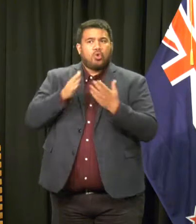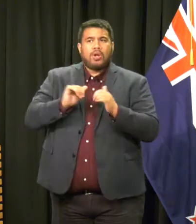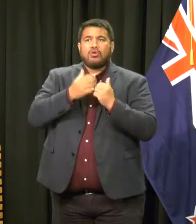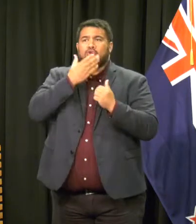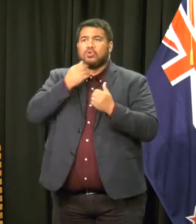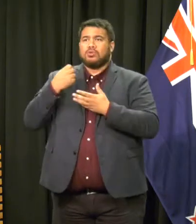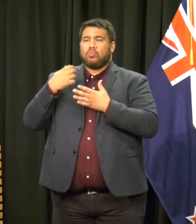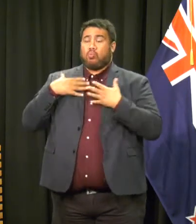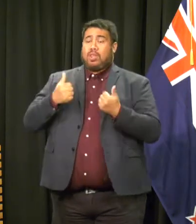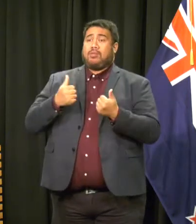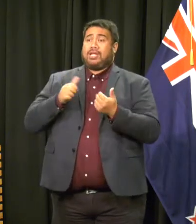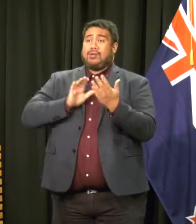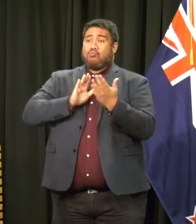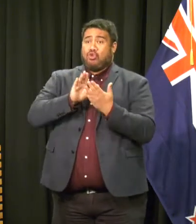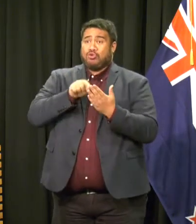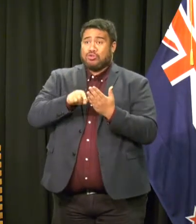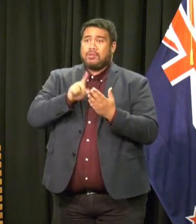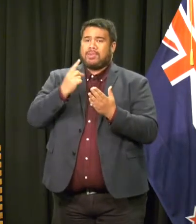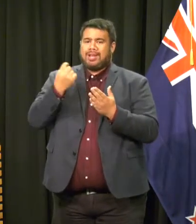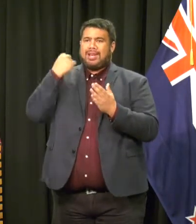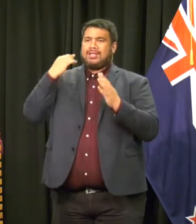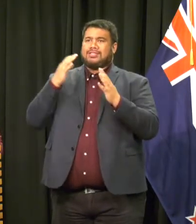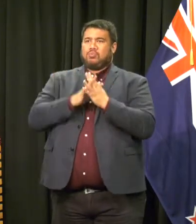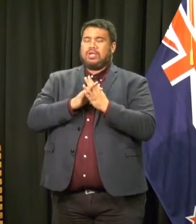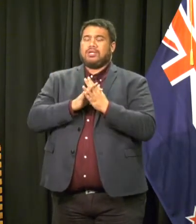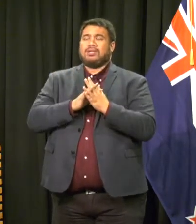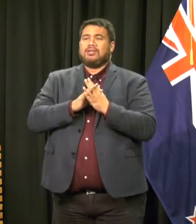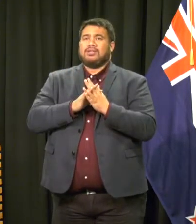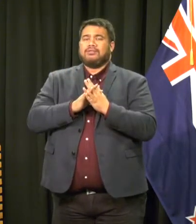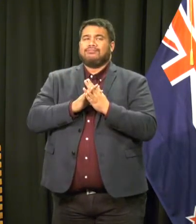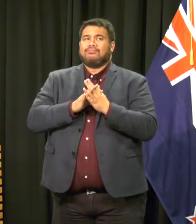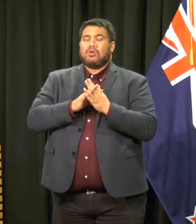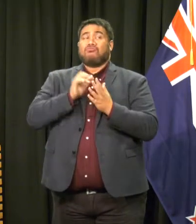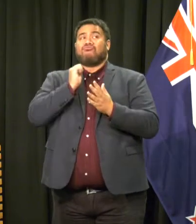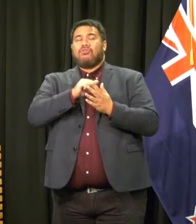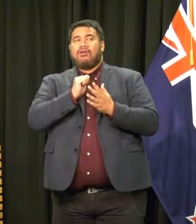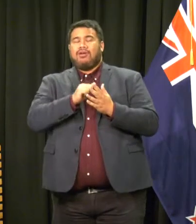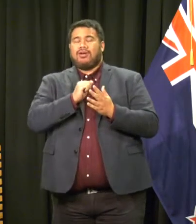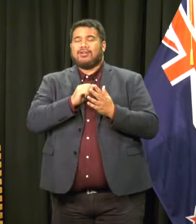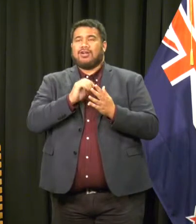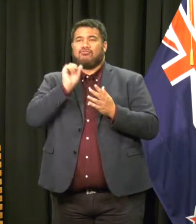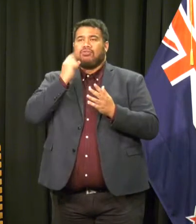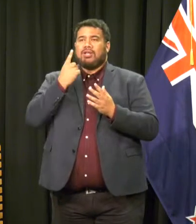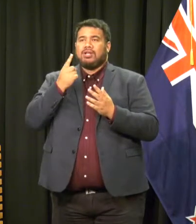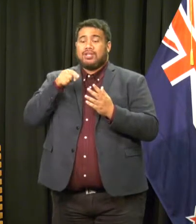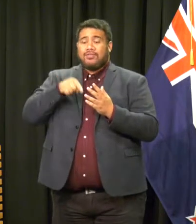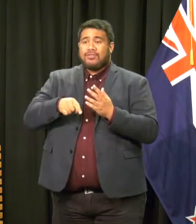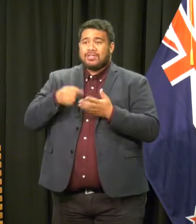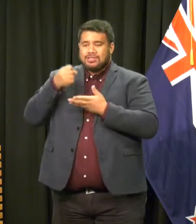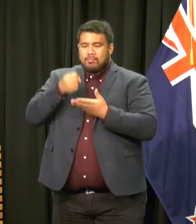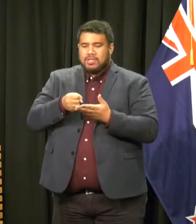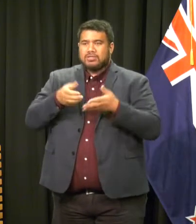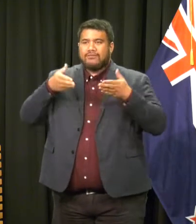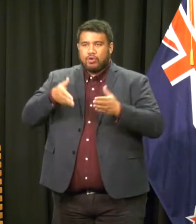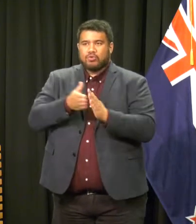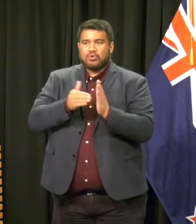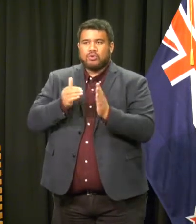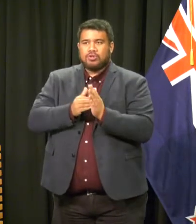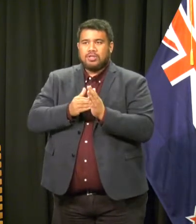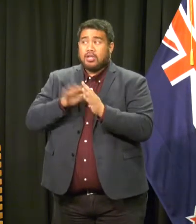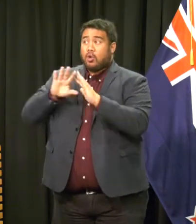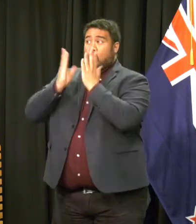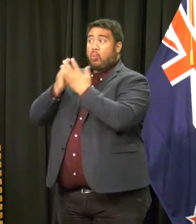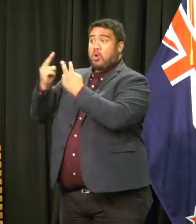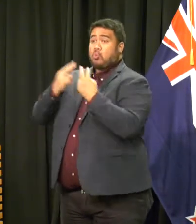OECD reminded me last week, I want to make clear that this wellbeing budget is one that is focused on New Zealand and planning into the future.